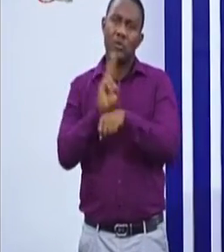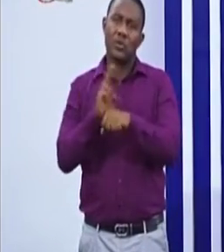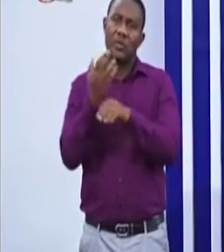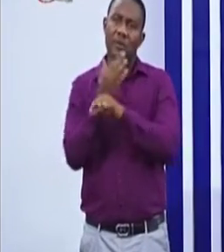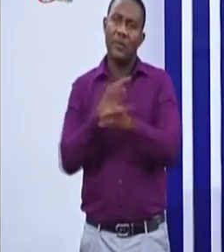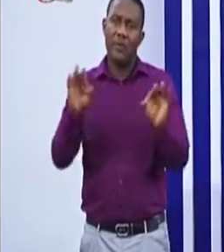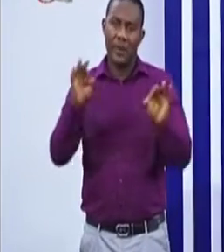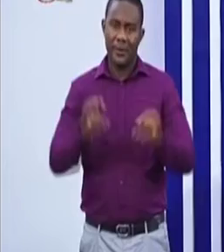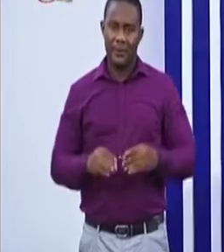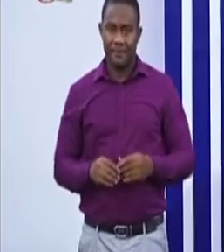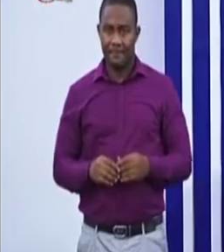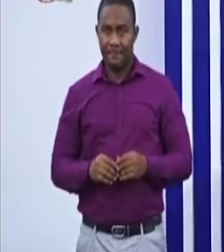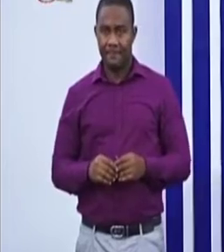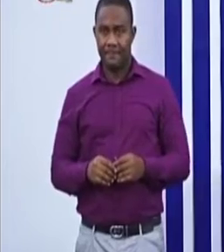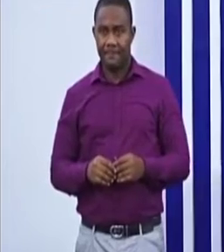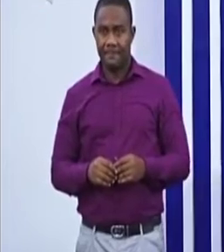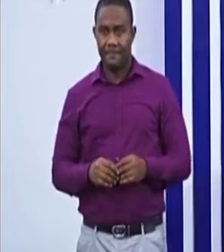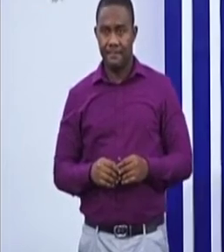this